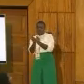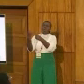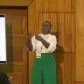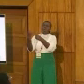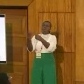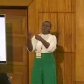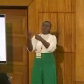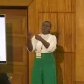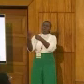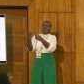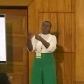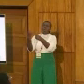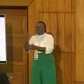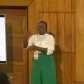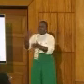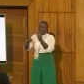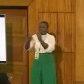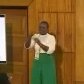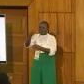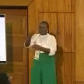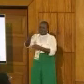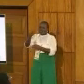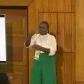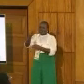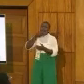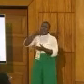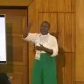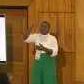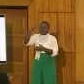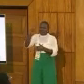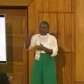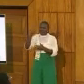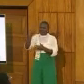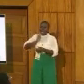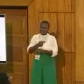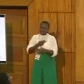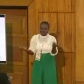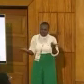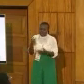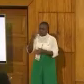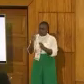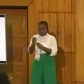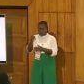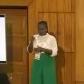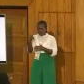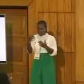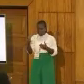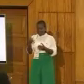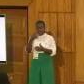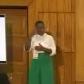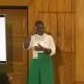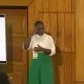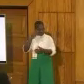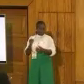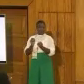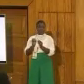what do you think is the best way to implement? And then we're not now saying, oh, since we are such experts and have been providing services for